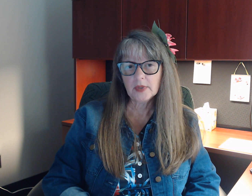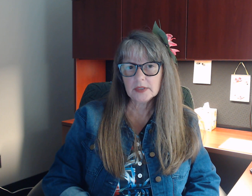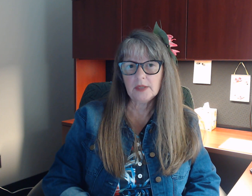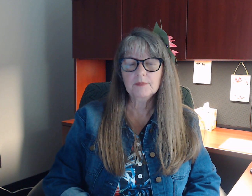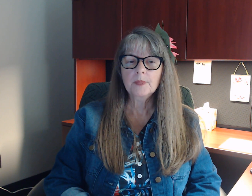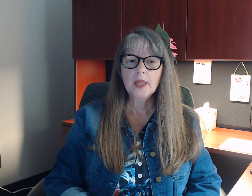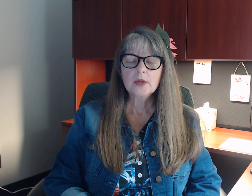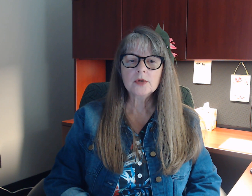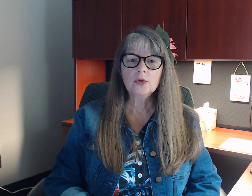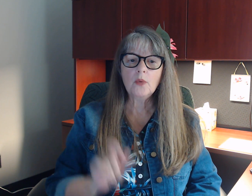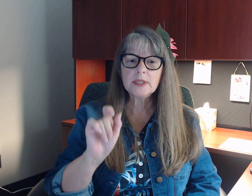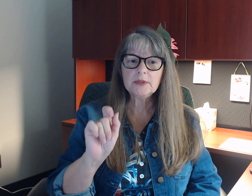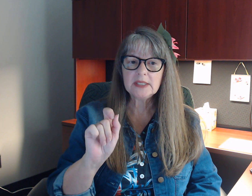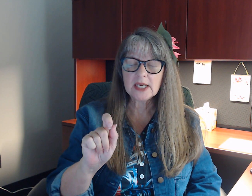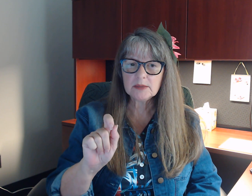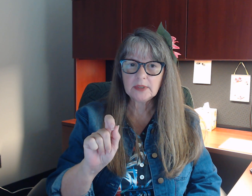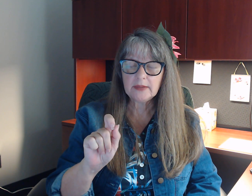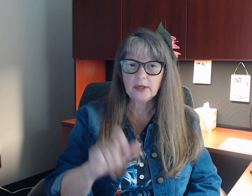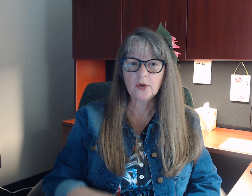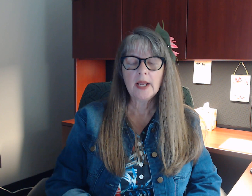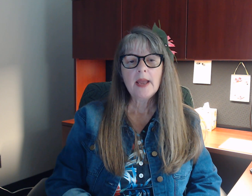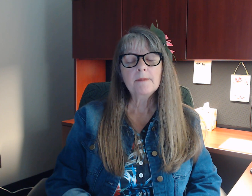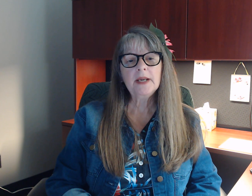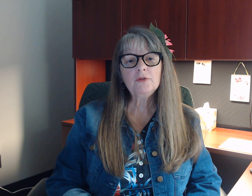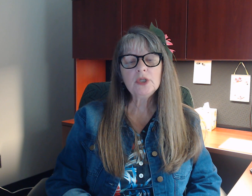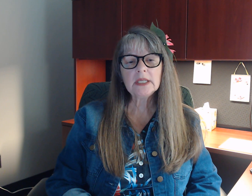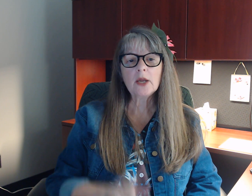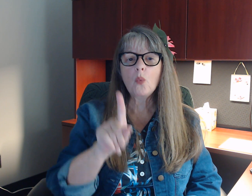See? So you always put the decimal in there. But if you did like